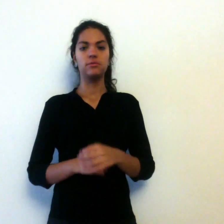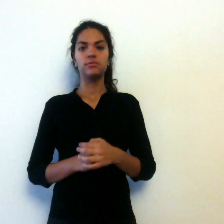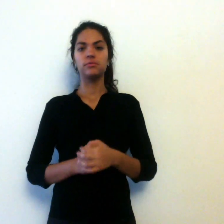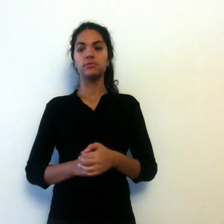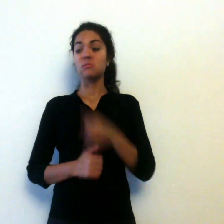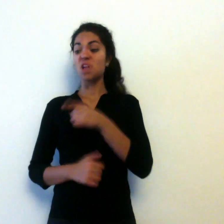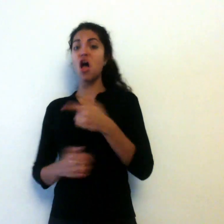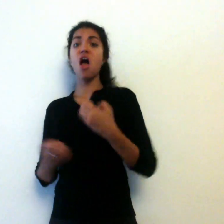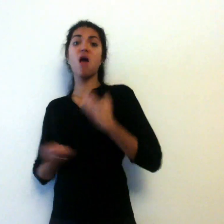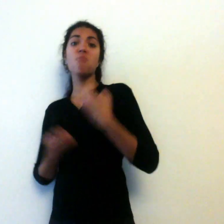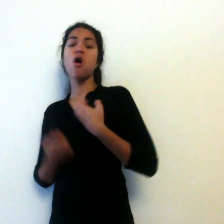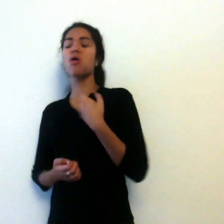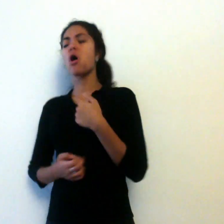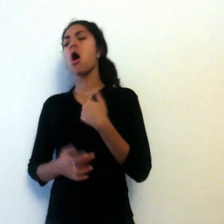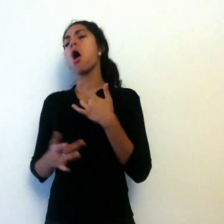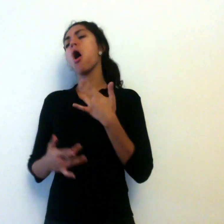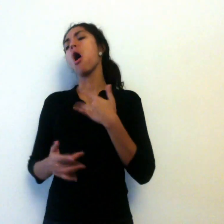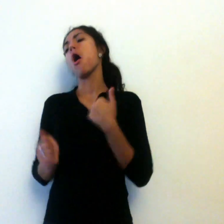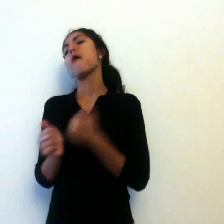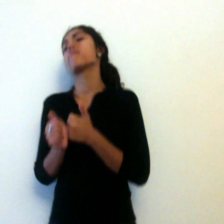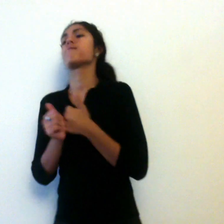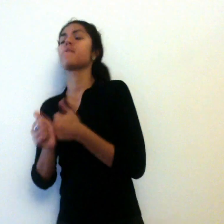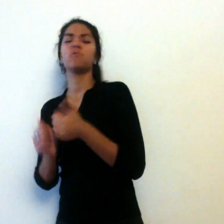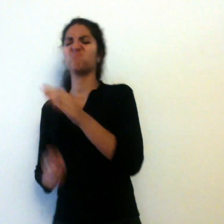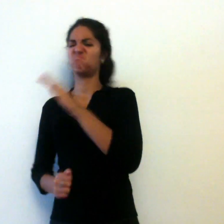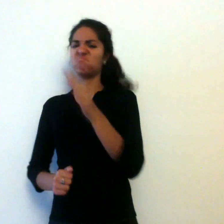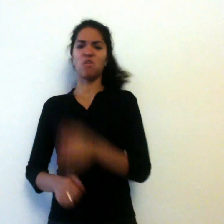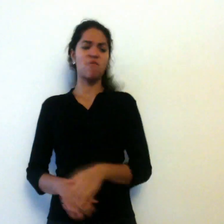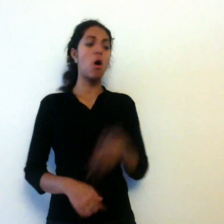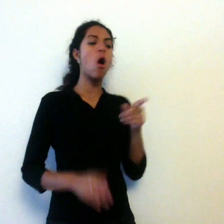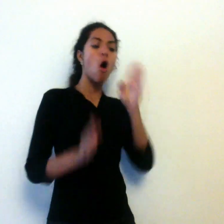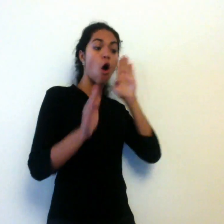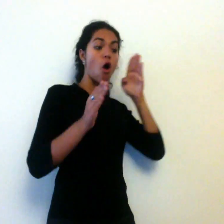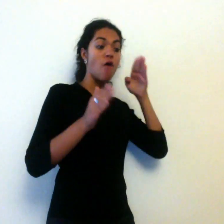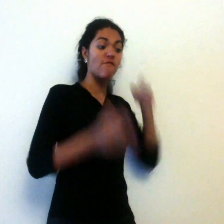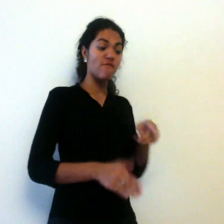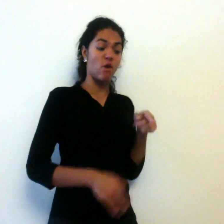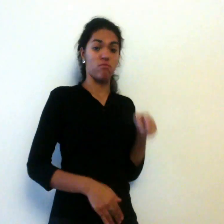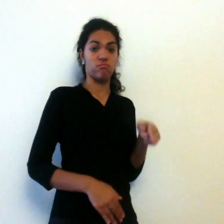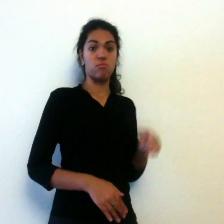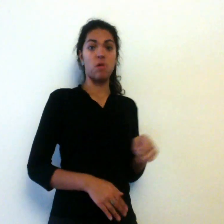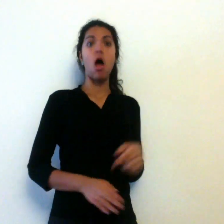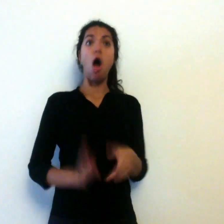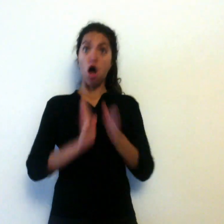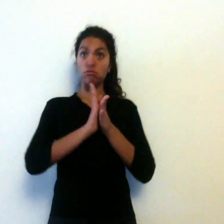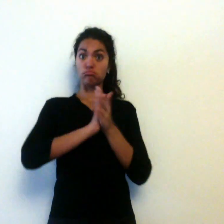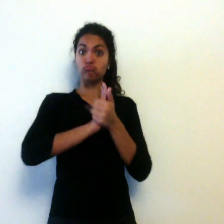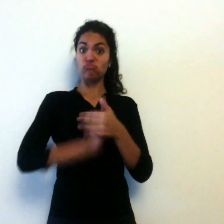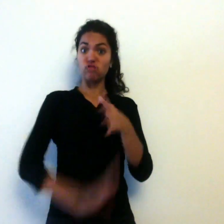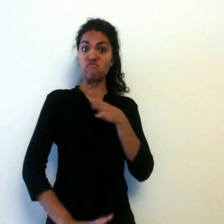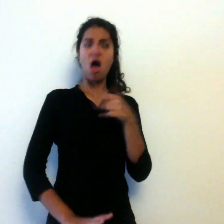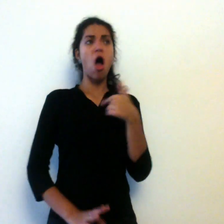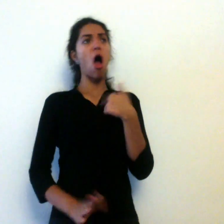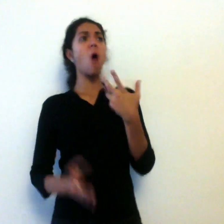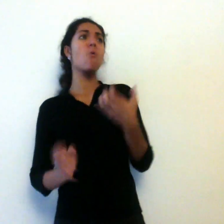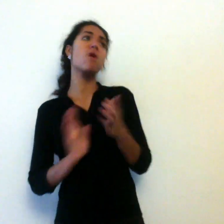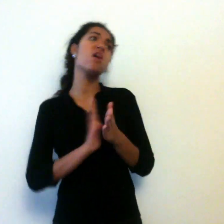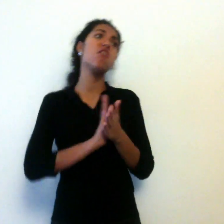never have dreamed of an illicit relationship with someone else. I knew that by the force of culture. I knew it would be